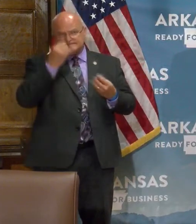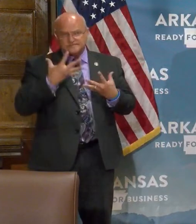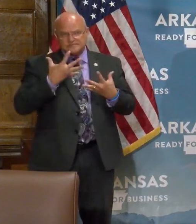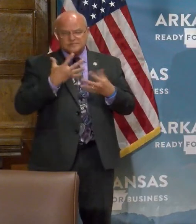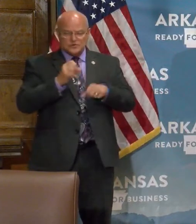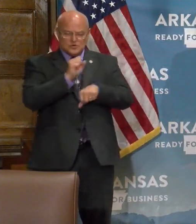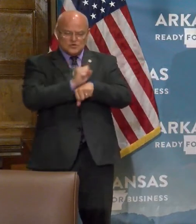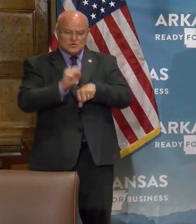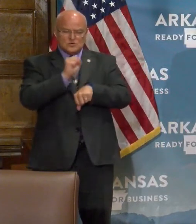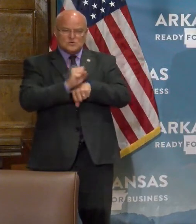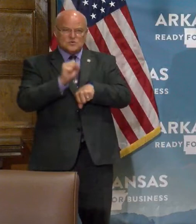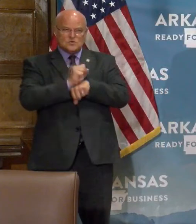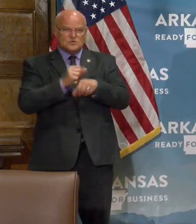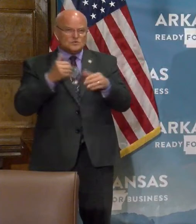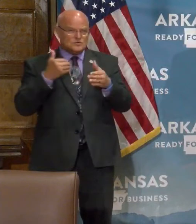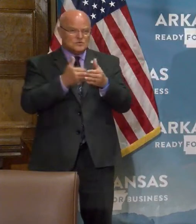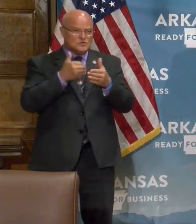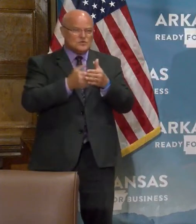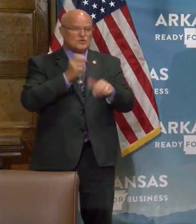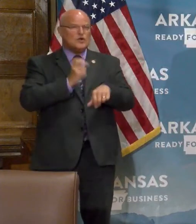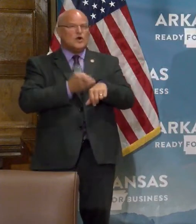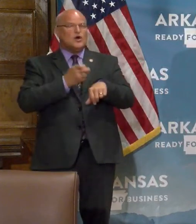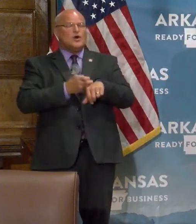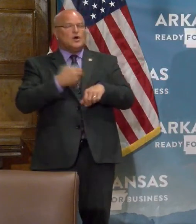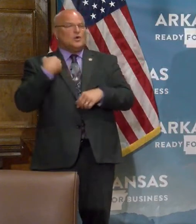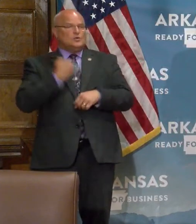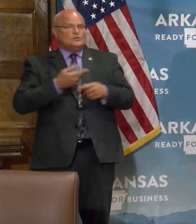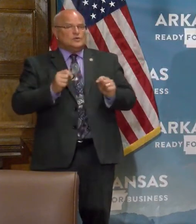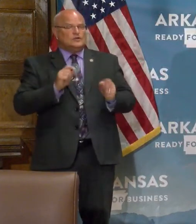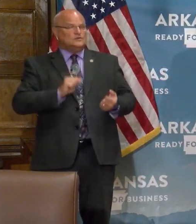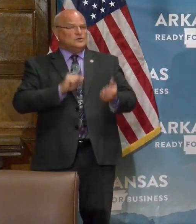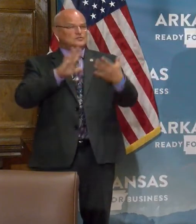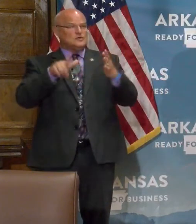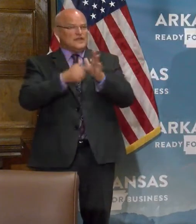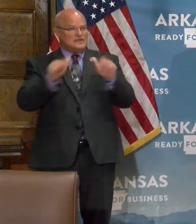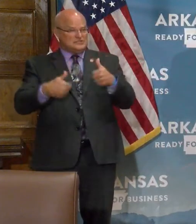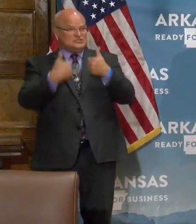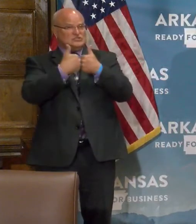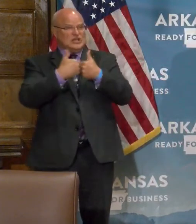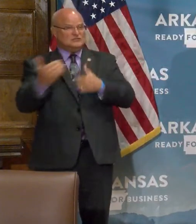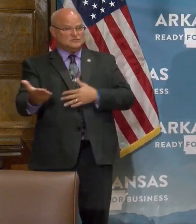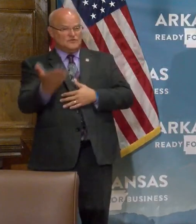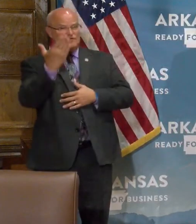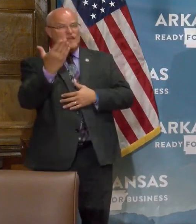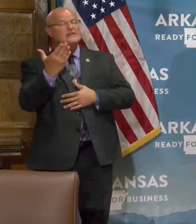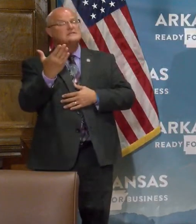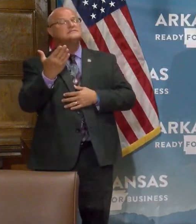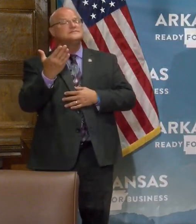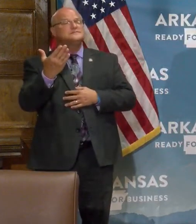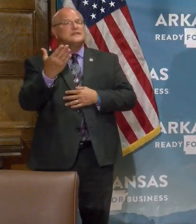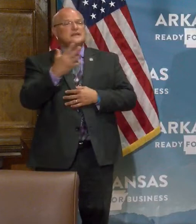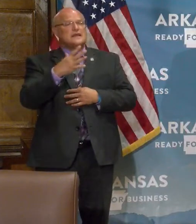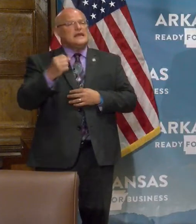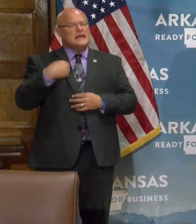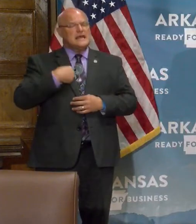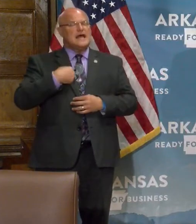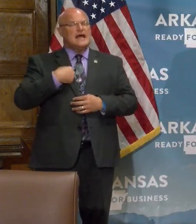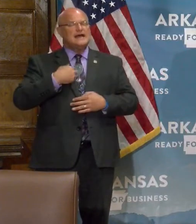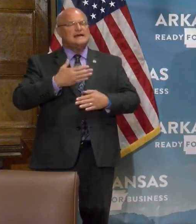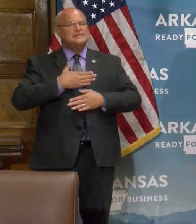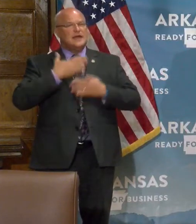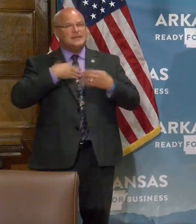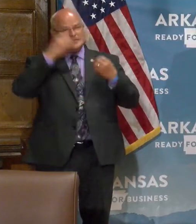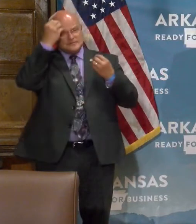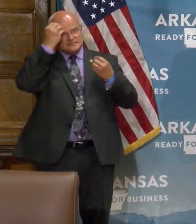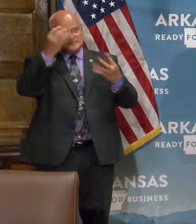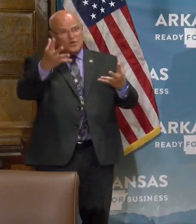working very hard to address this challenge that we face as a state, and I'm very pleased with the